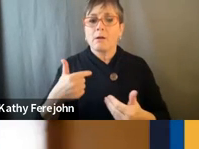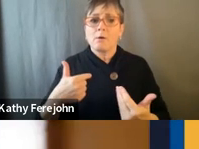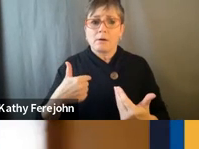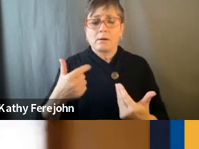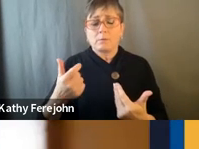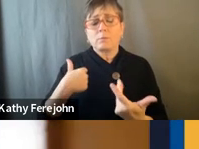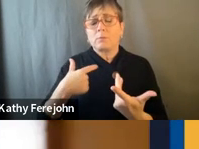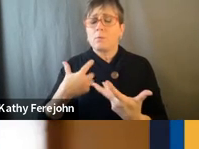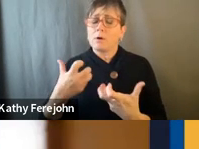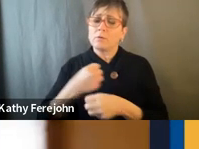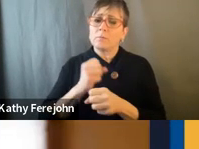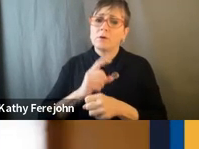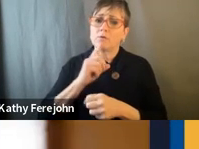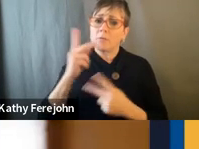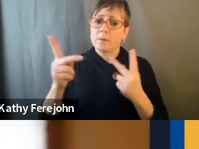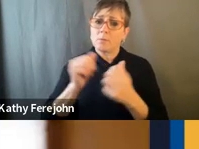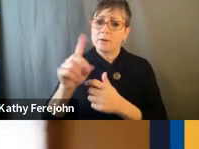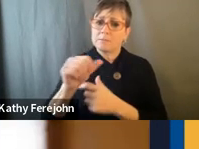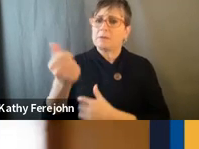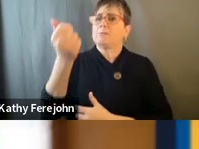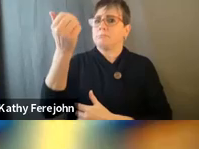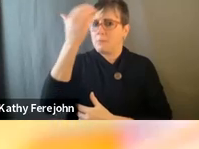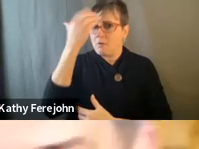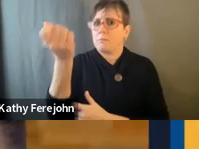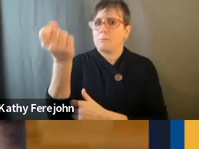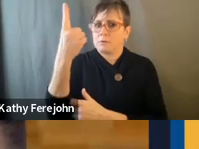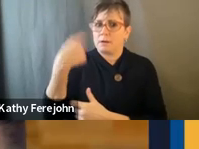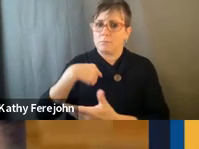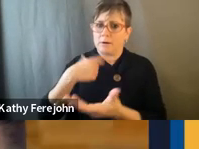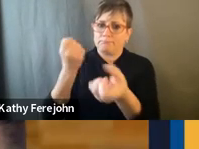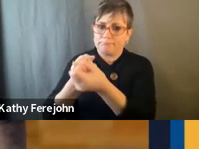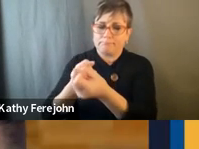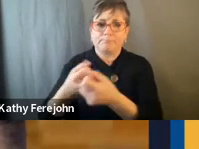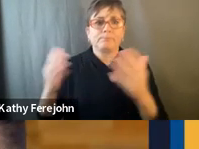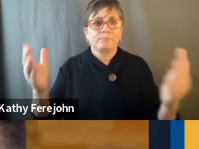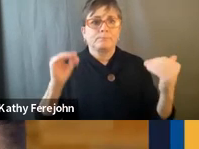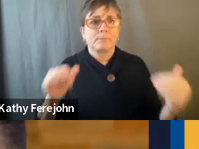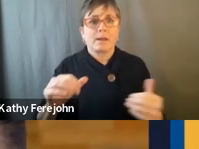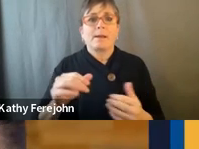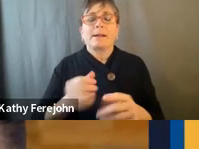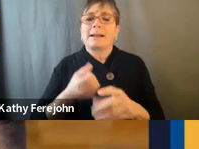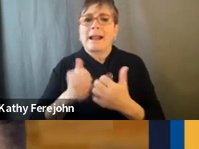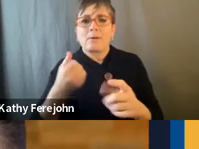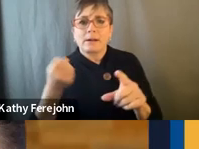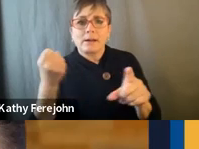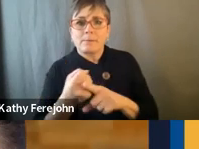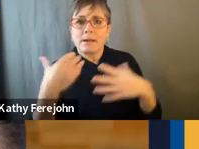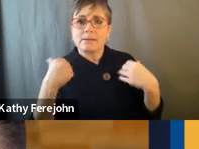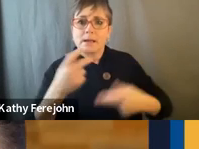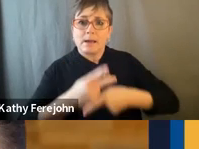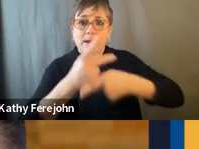heard, as we just recently did with NJ Transit. The impact on healthcare and the disparity